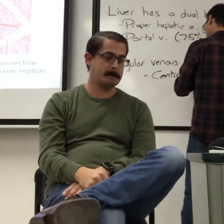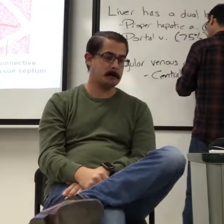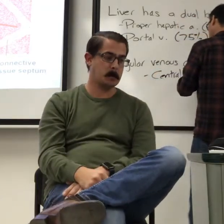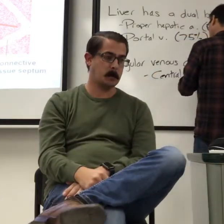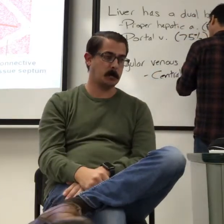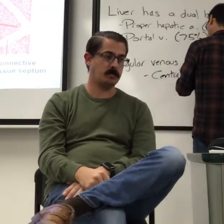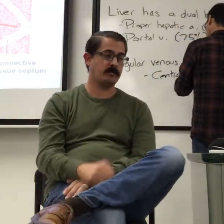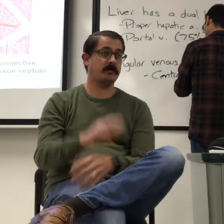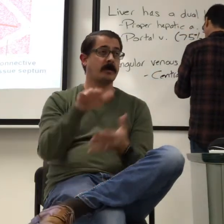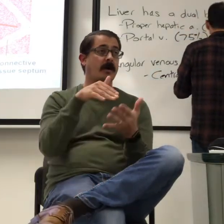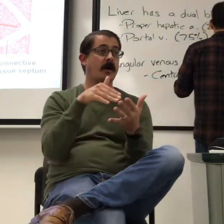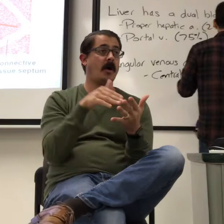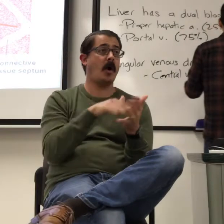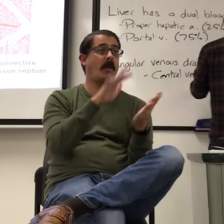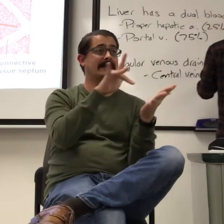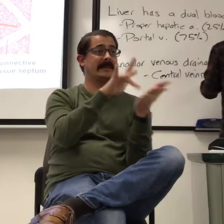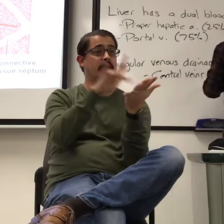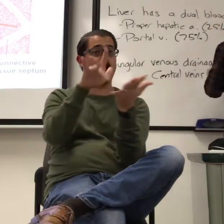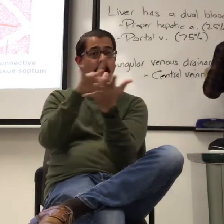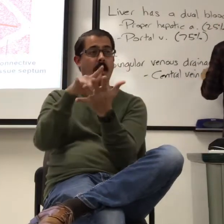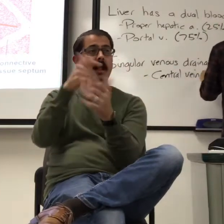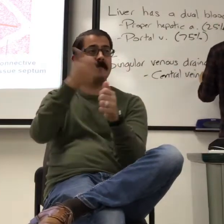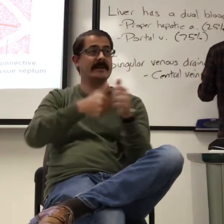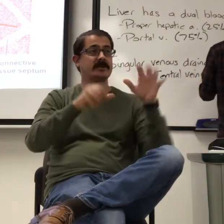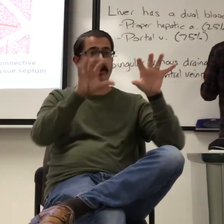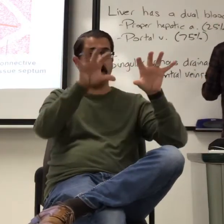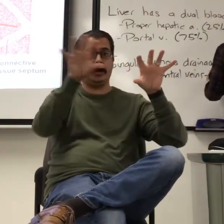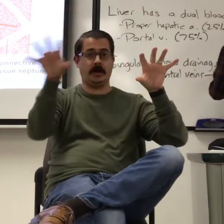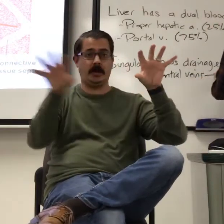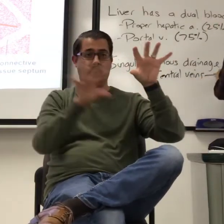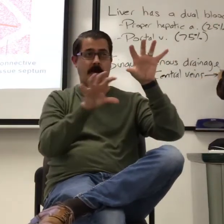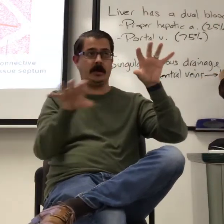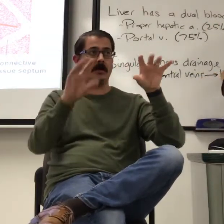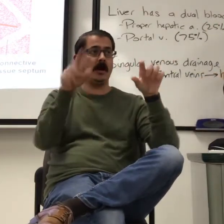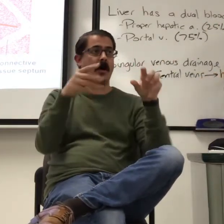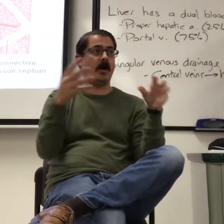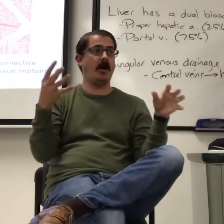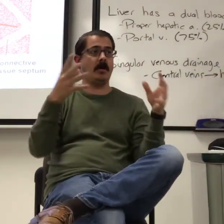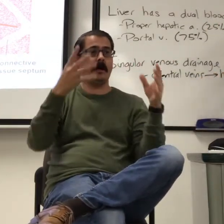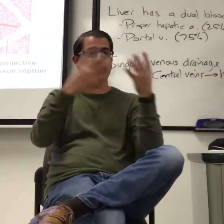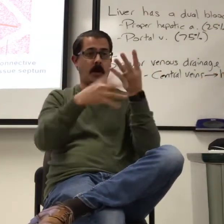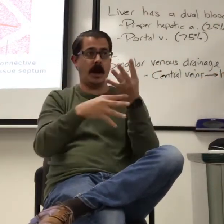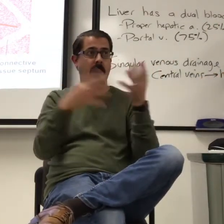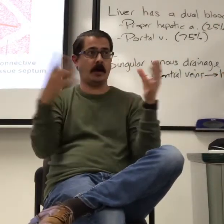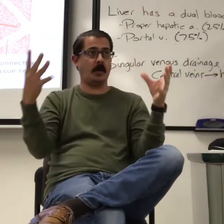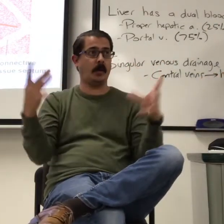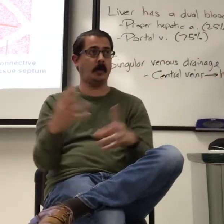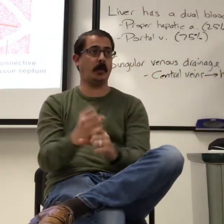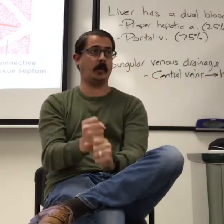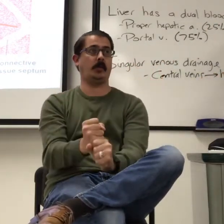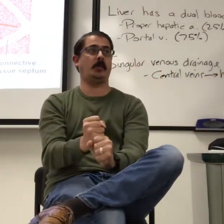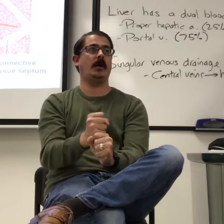All those central veins of each lobule, they all drain to hepatic veins.